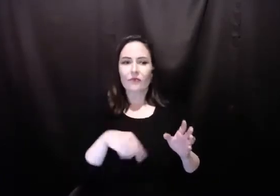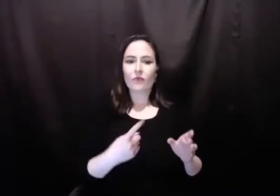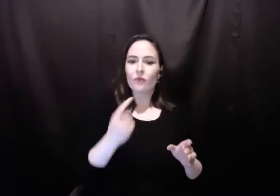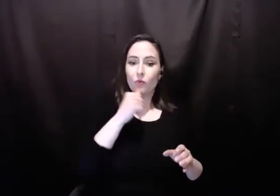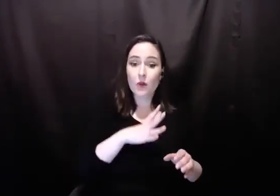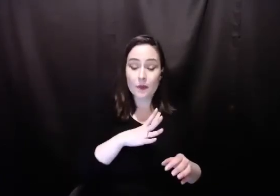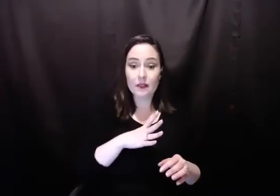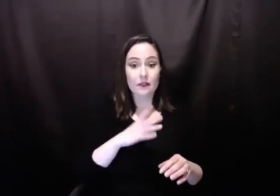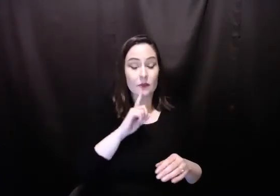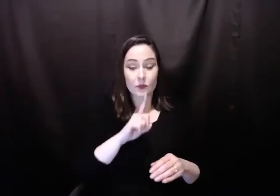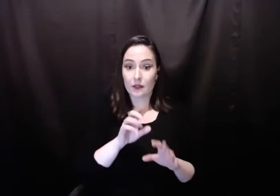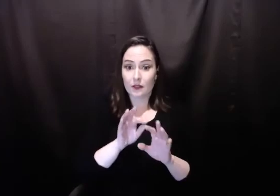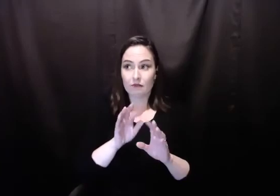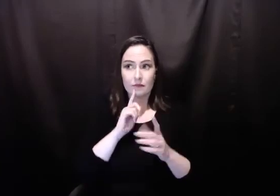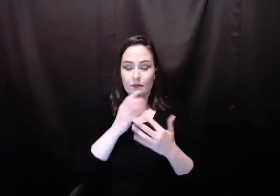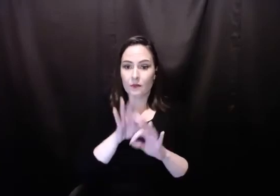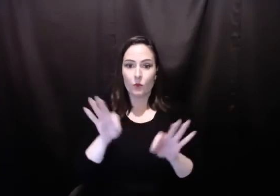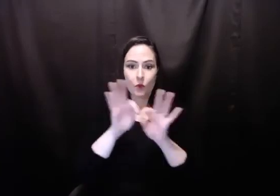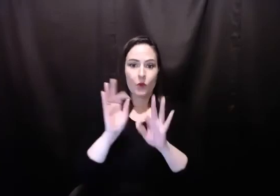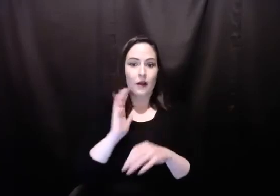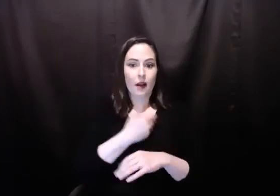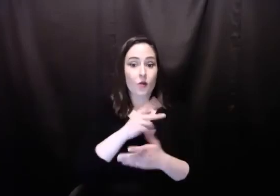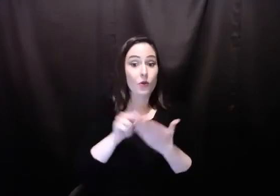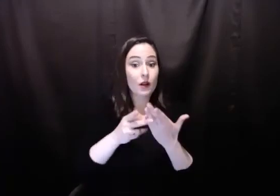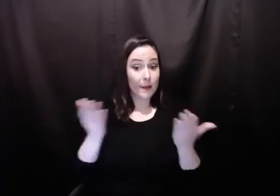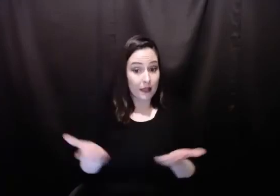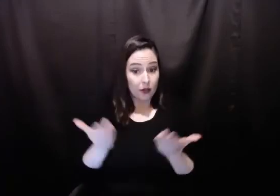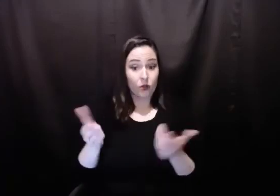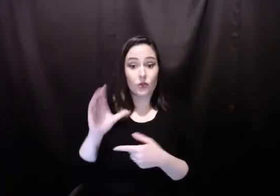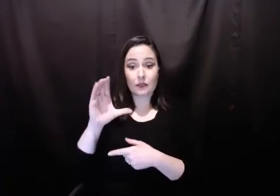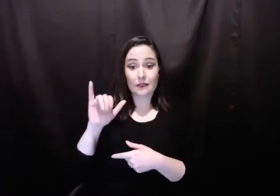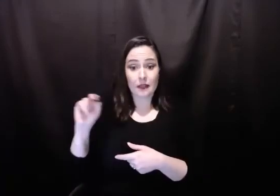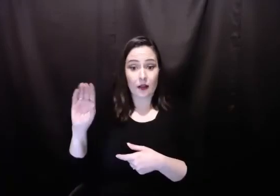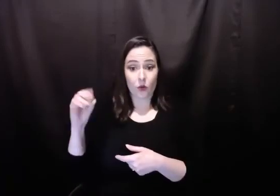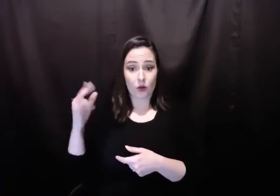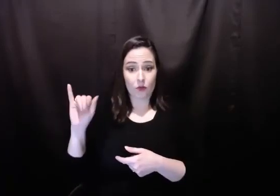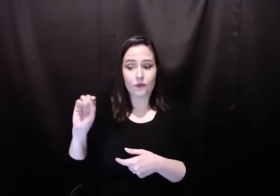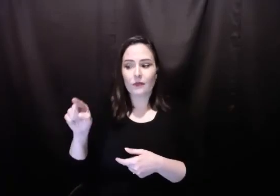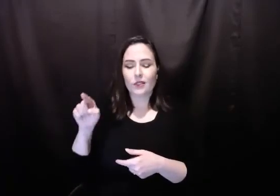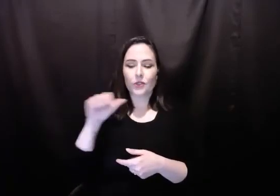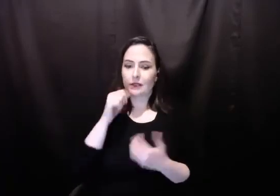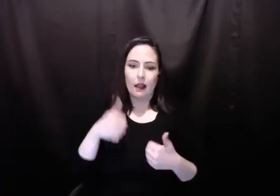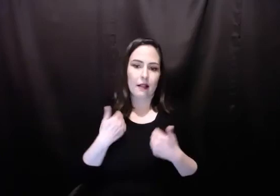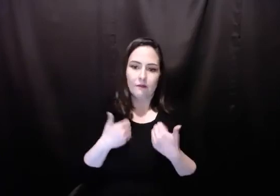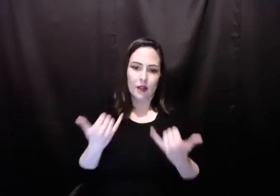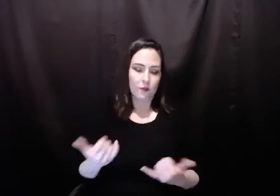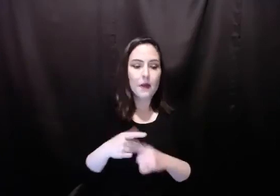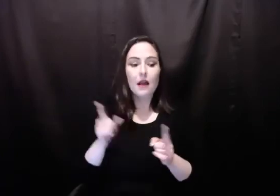no longer living, but I said to her, "Susie, why don't you speak?" And she said, "That's not my strength. That's not my strength. My strength is organization.